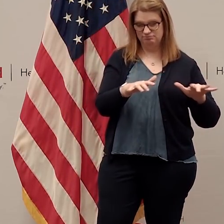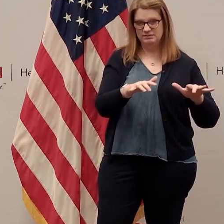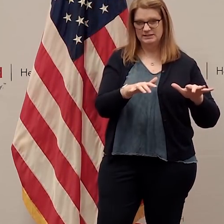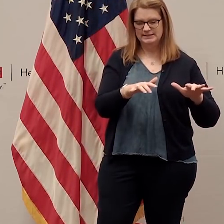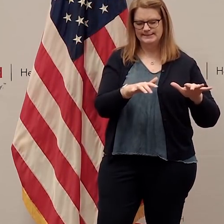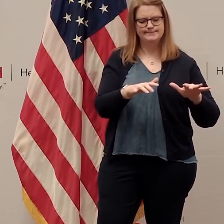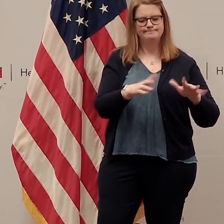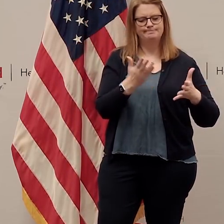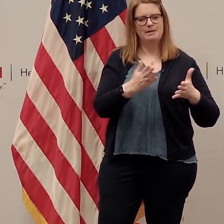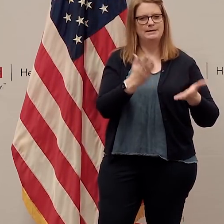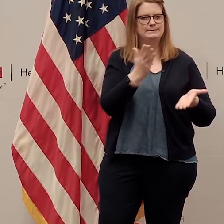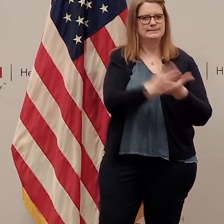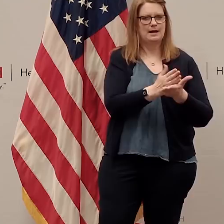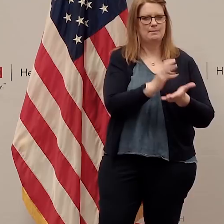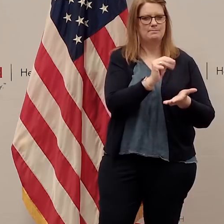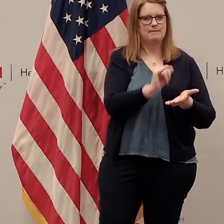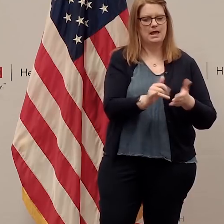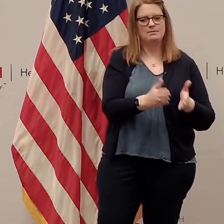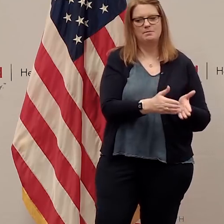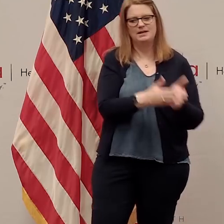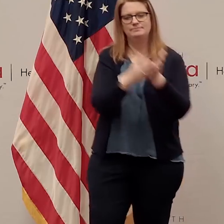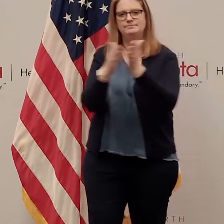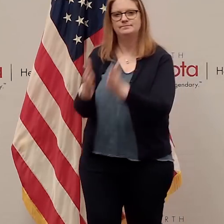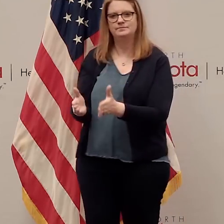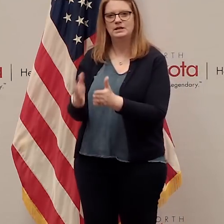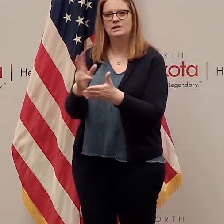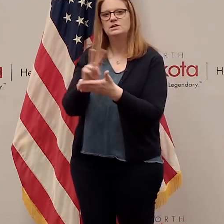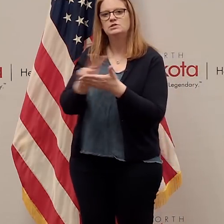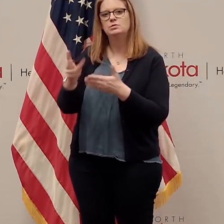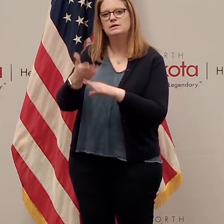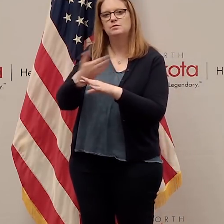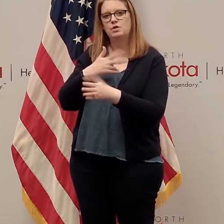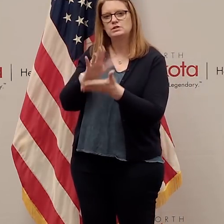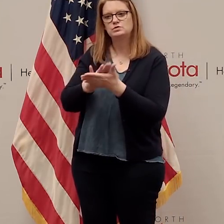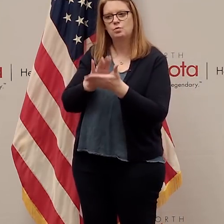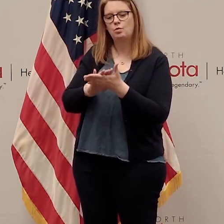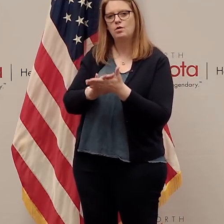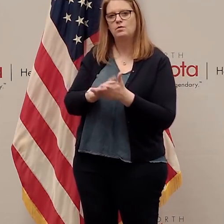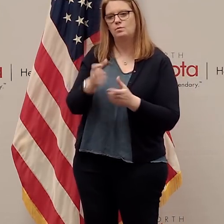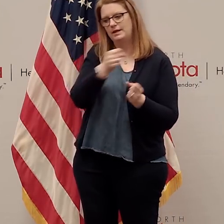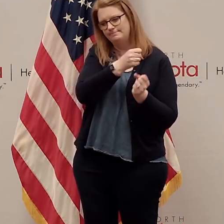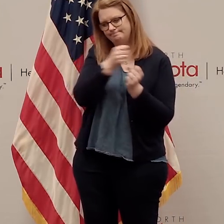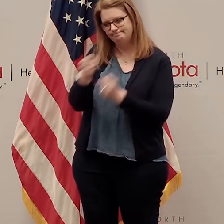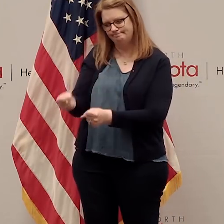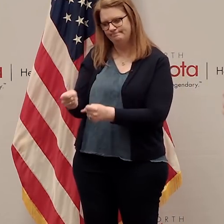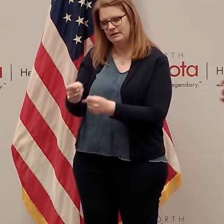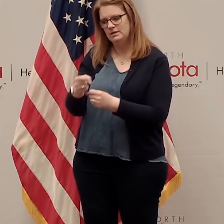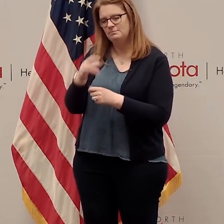acceleration academies kick in 2 weeks prior to school in August, where we try to bring back in kids